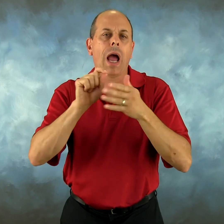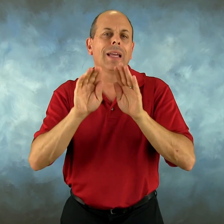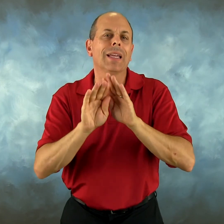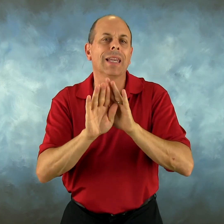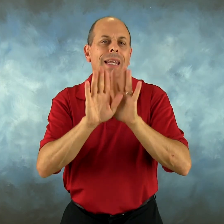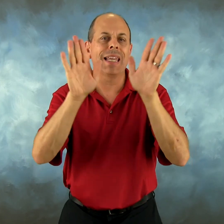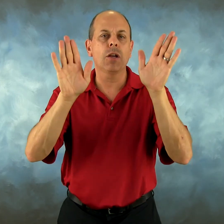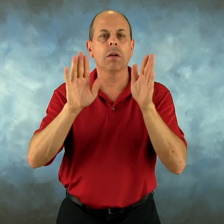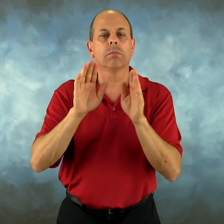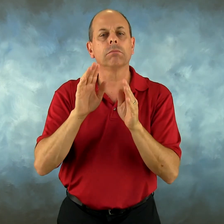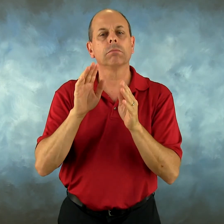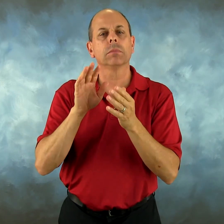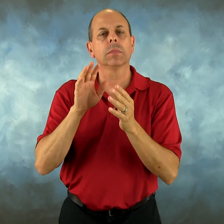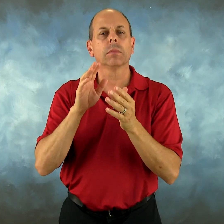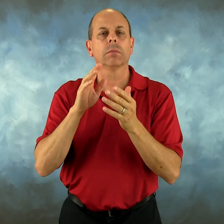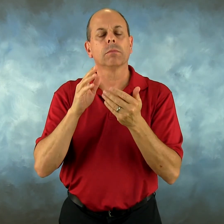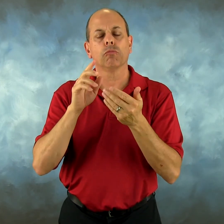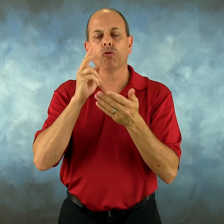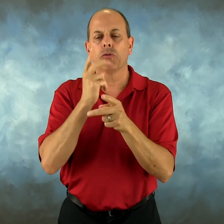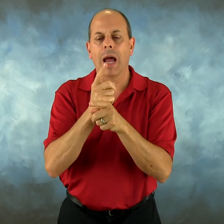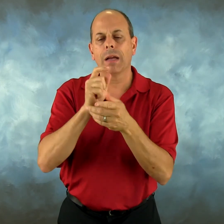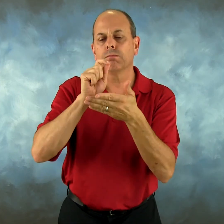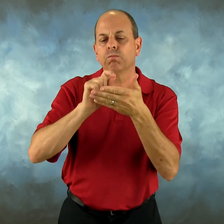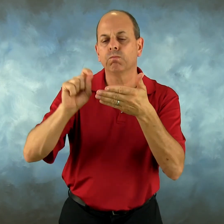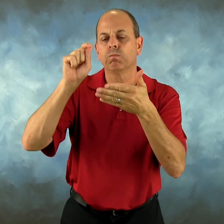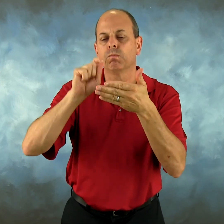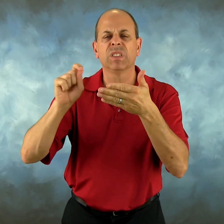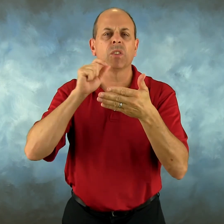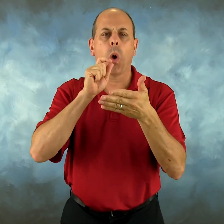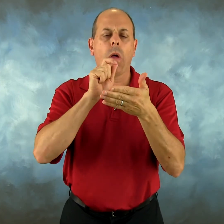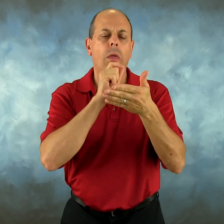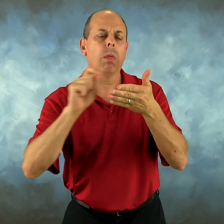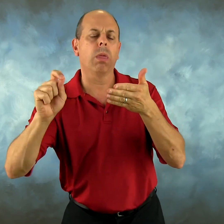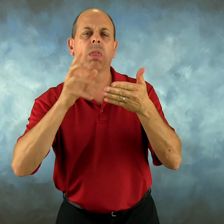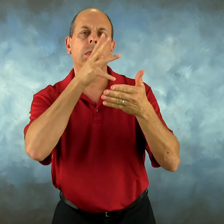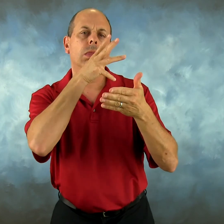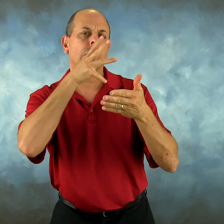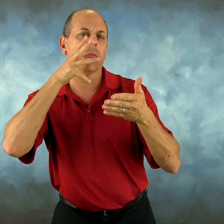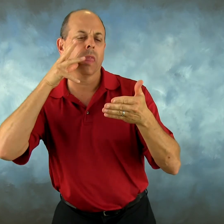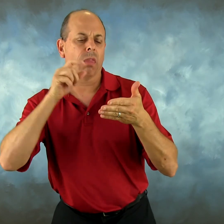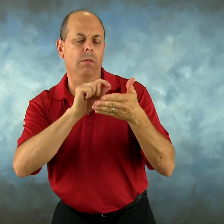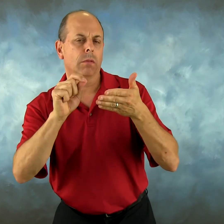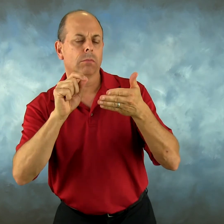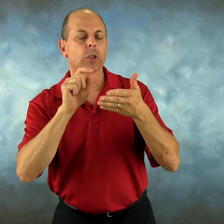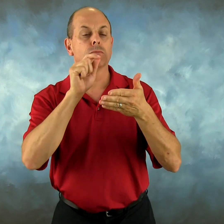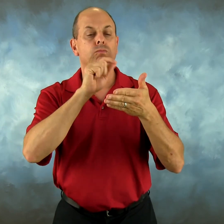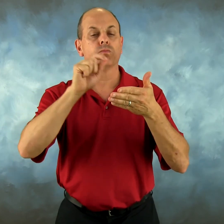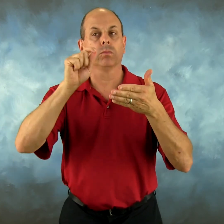use. You can write that down. When you do write, make sure you are legible.